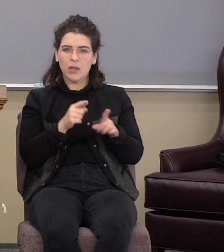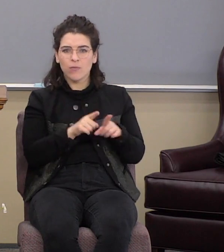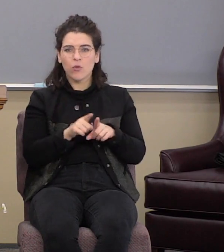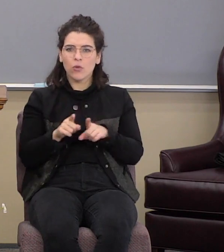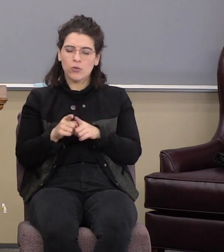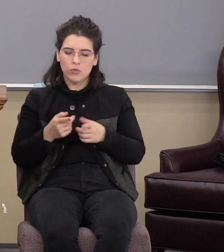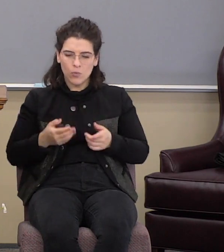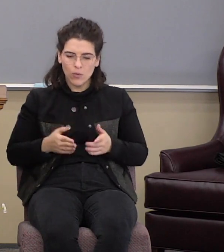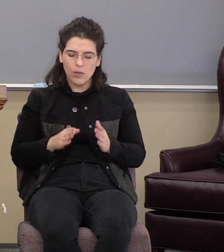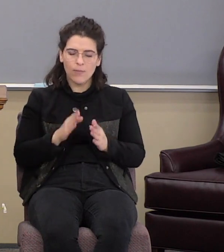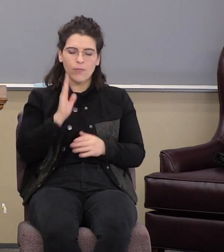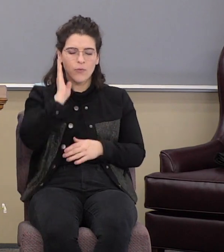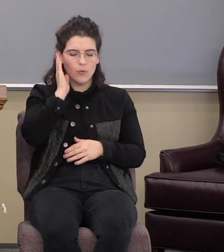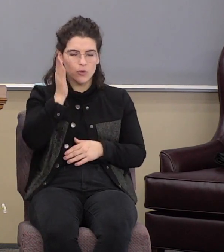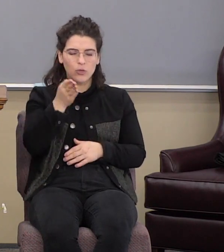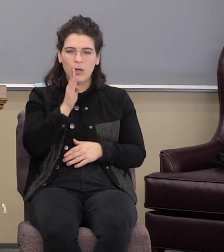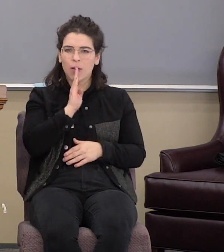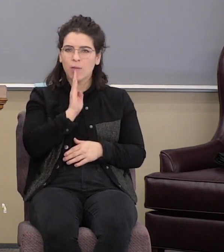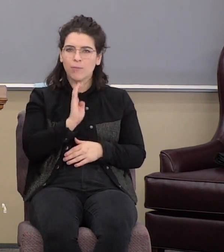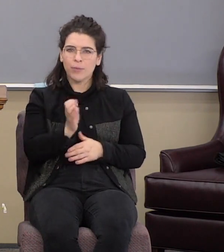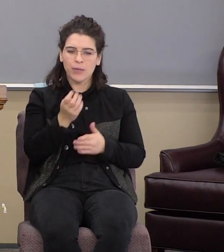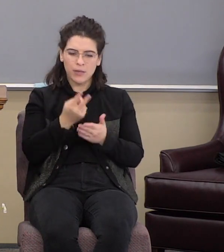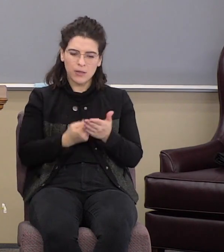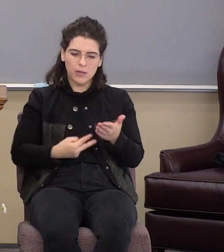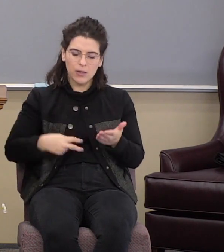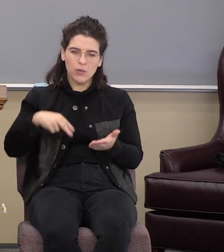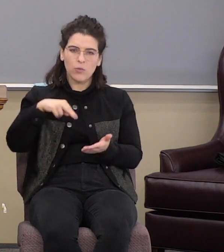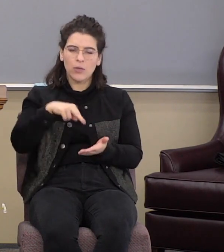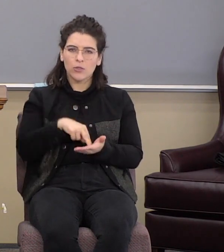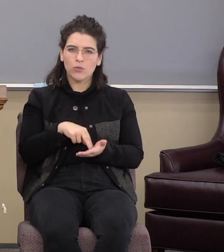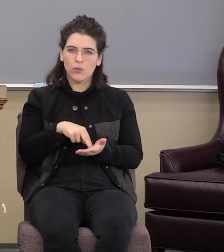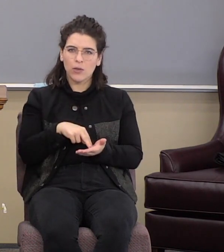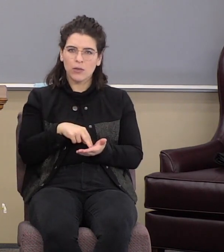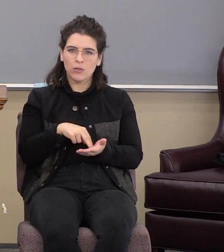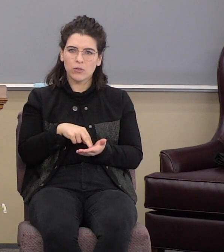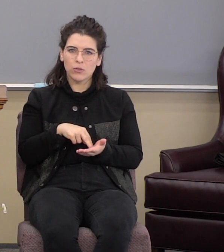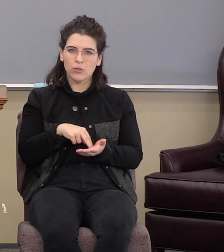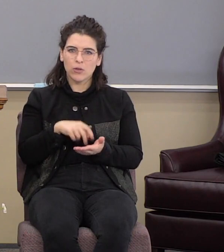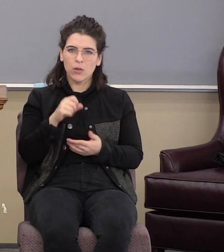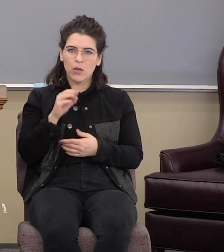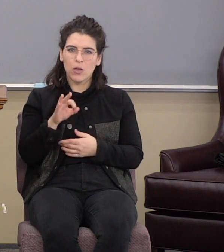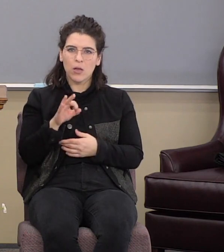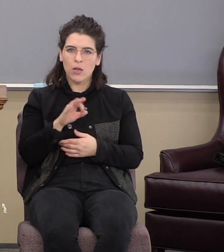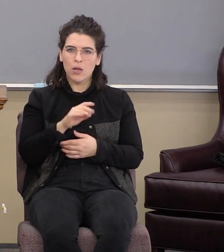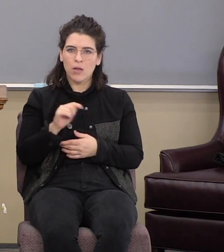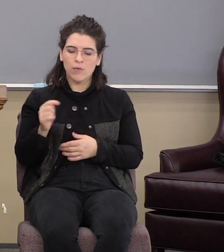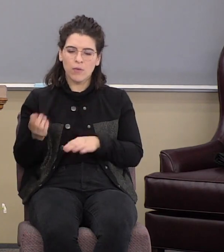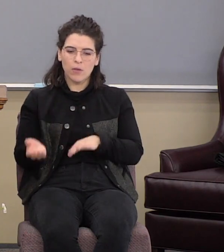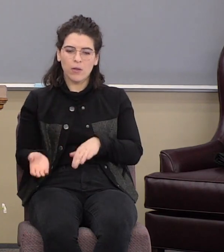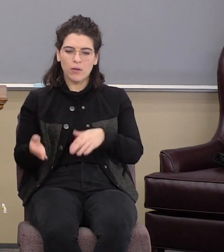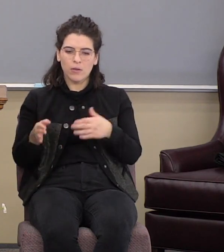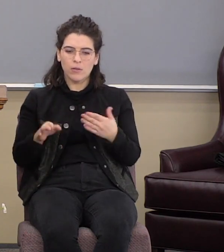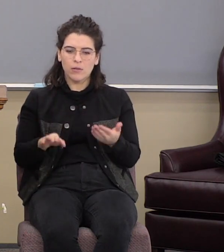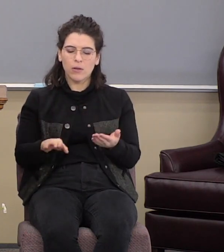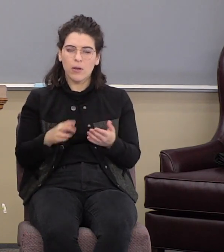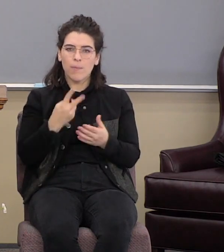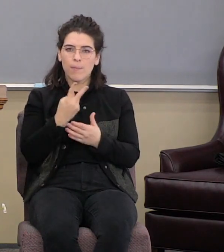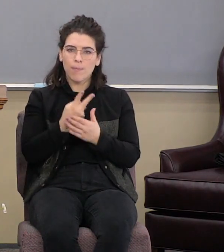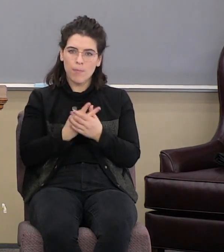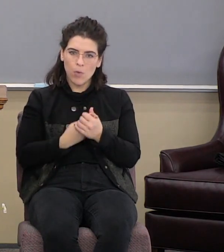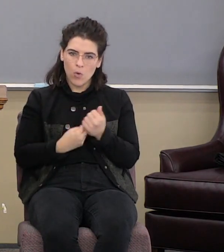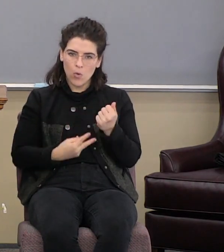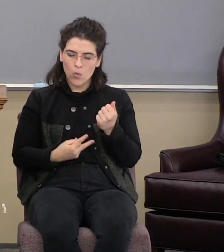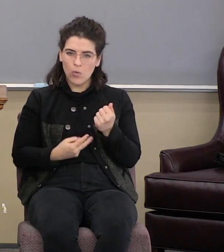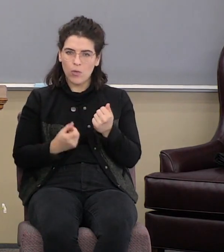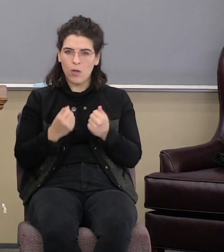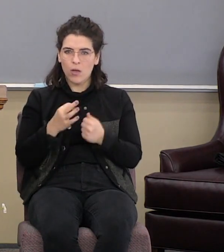there shall be a resurrection," here we go, "of the dead, both of